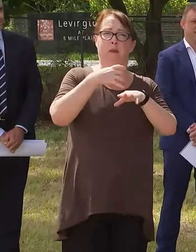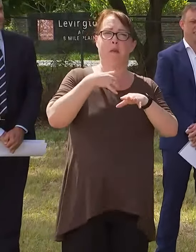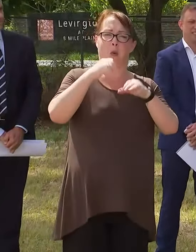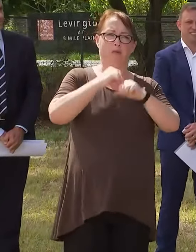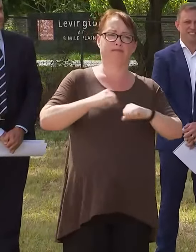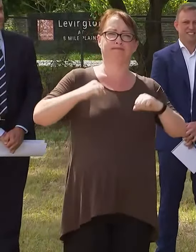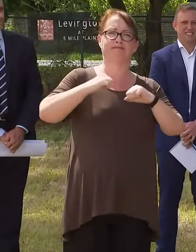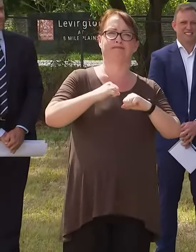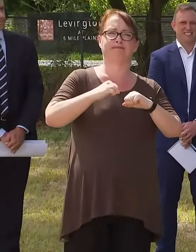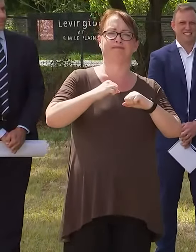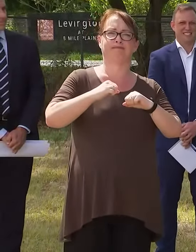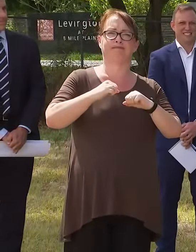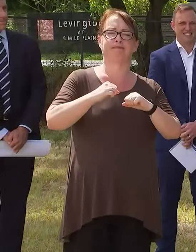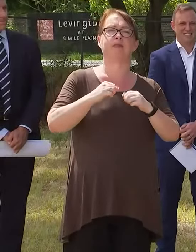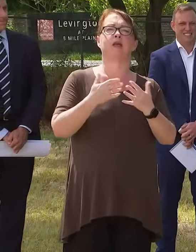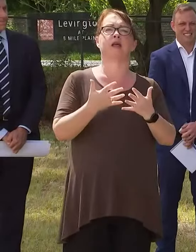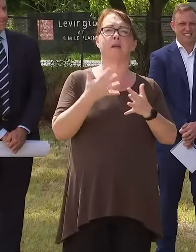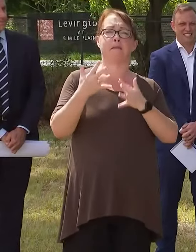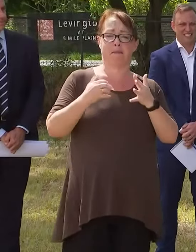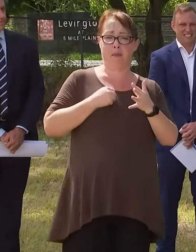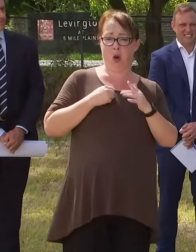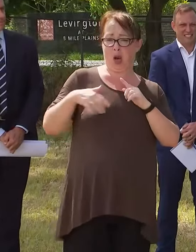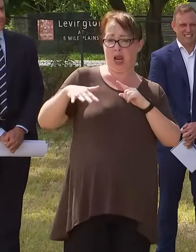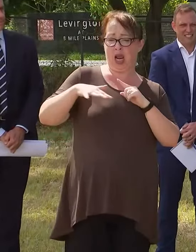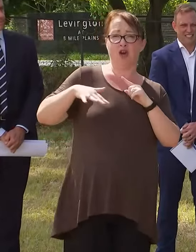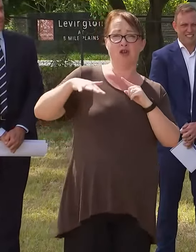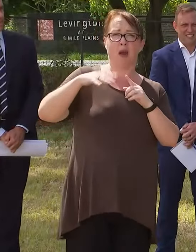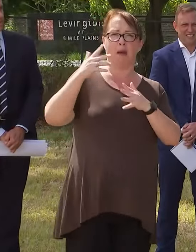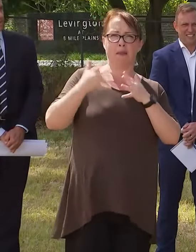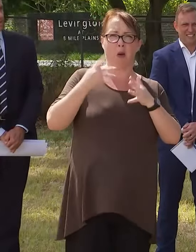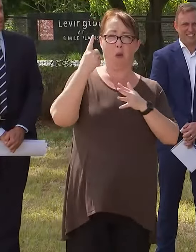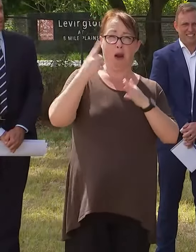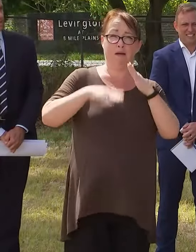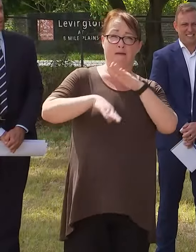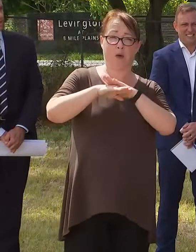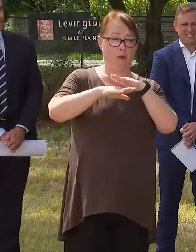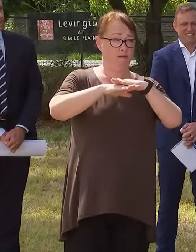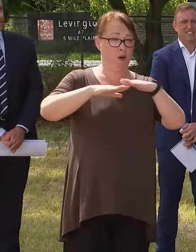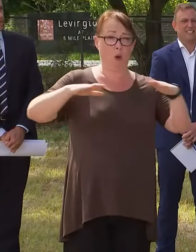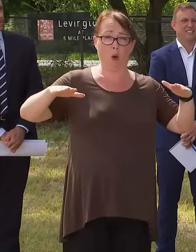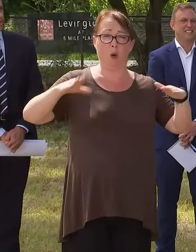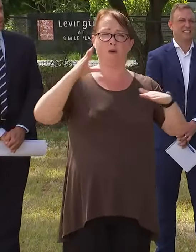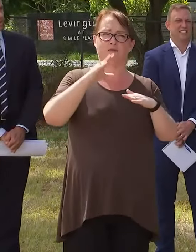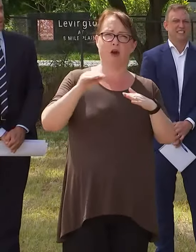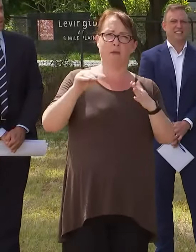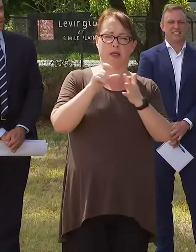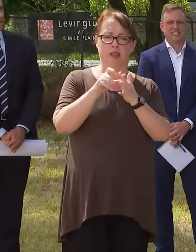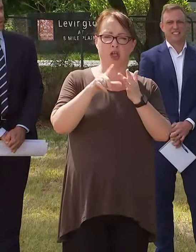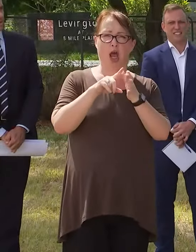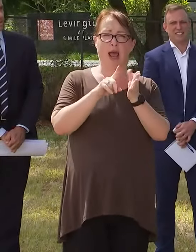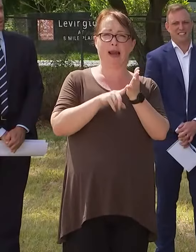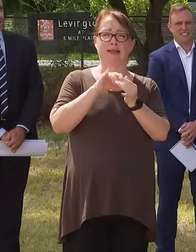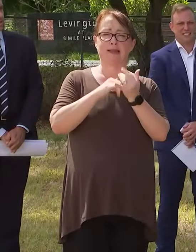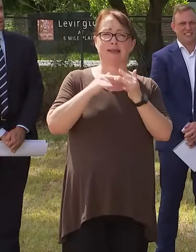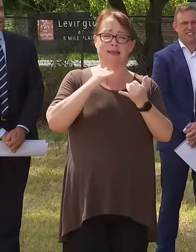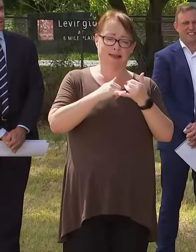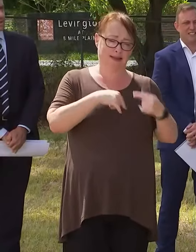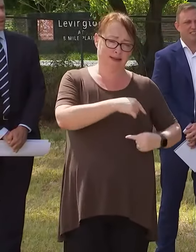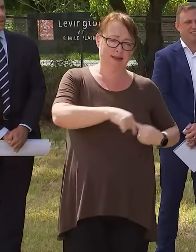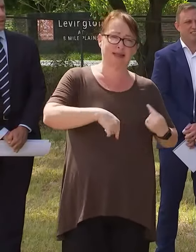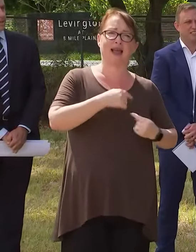know locally in my area, that meant we freed up an entire floor by moving our dialysis and oncology out of the